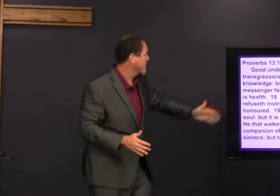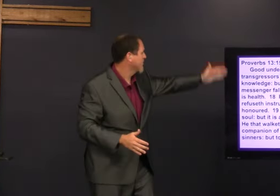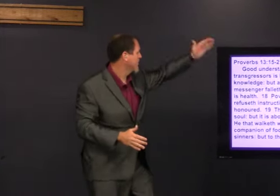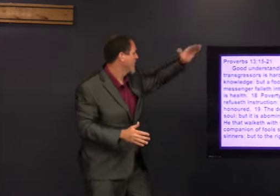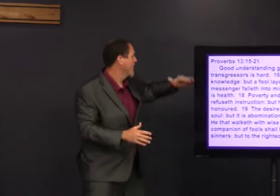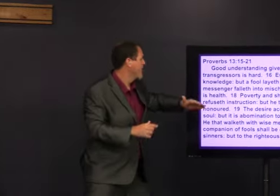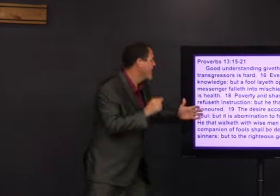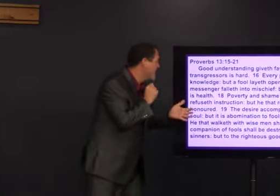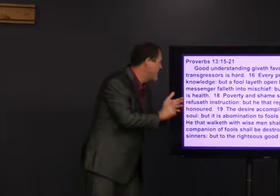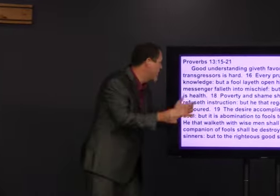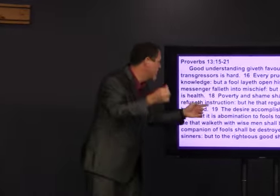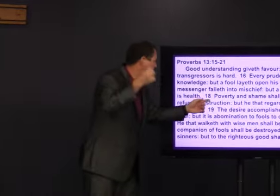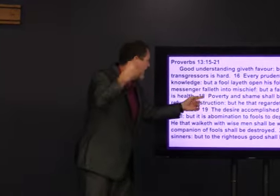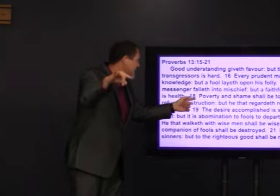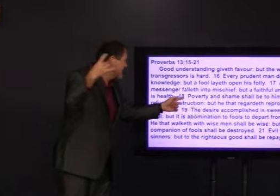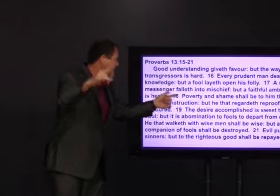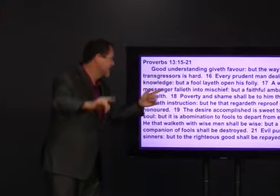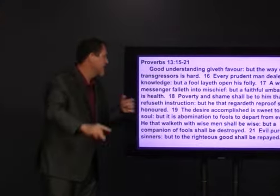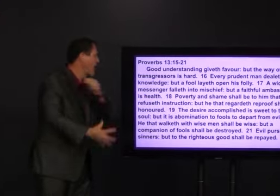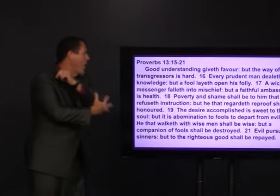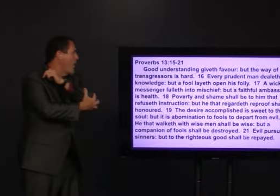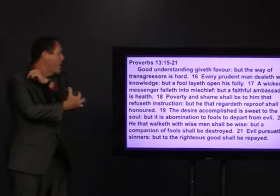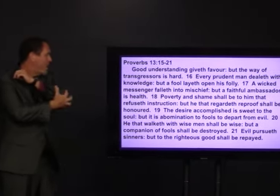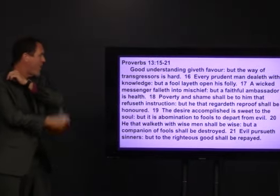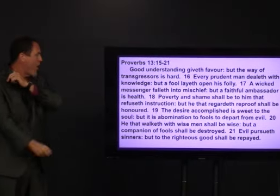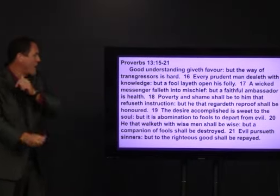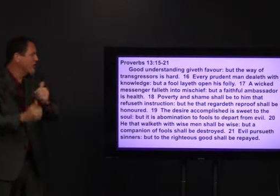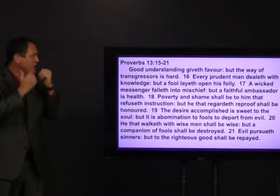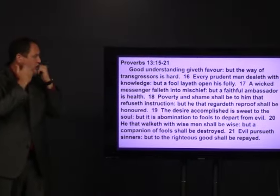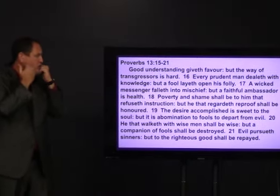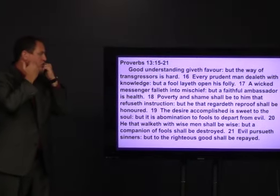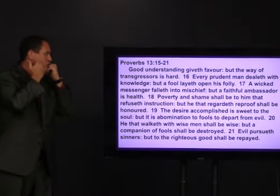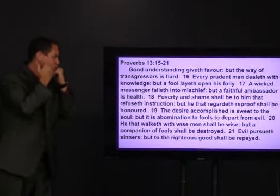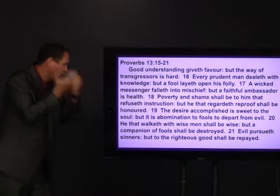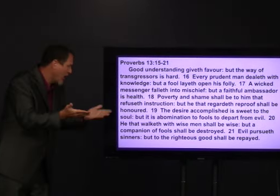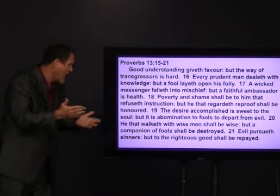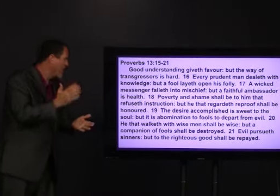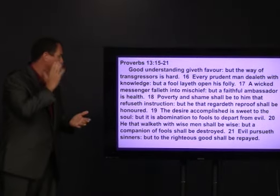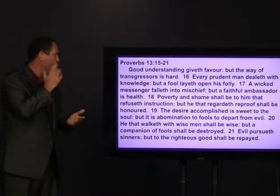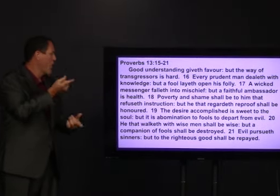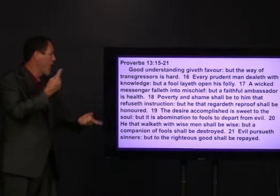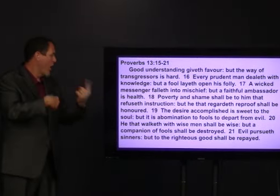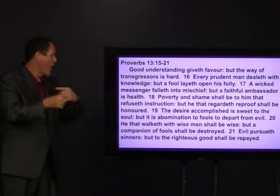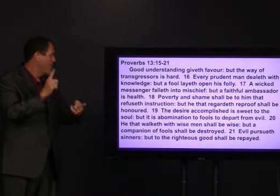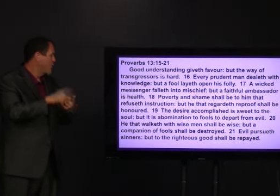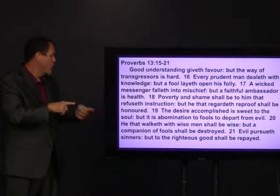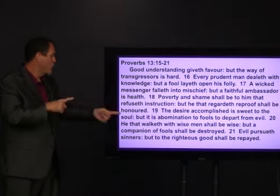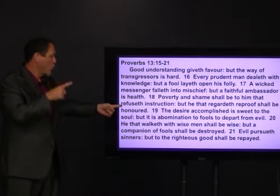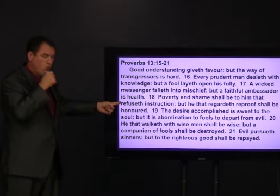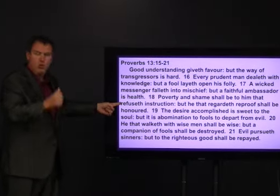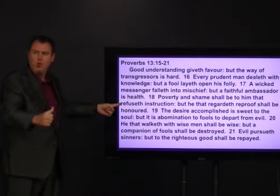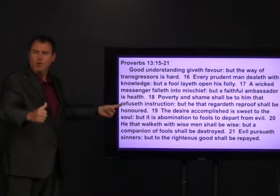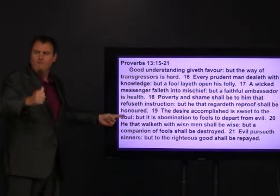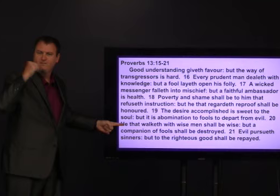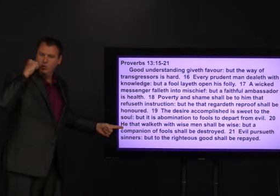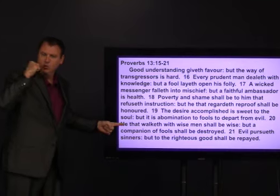as Christians. In verse 18, poverty and shame shall be unto him